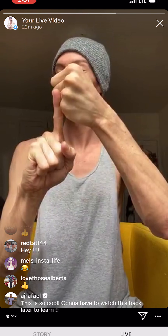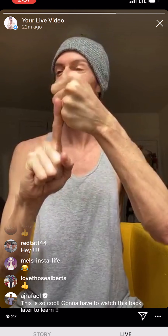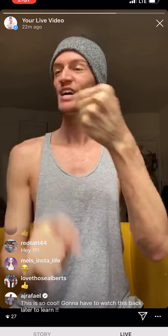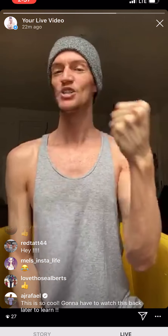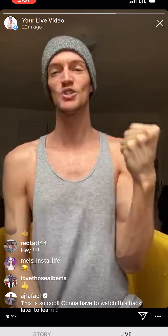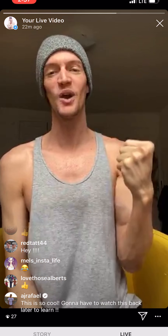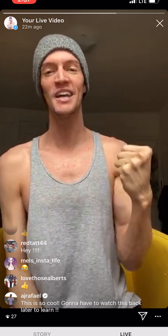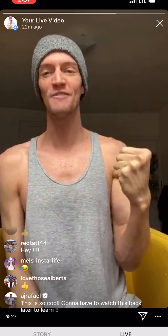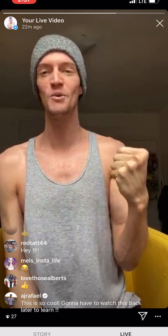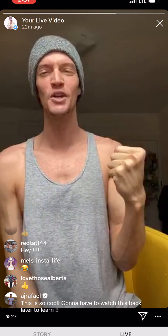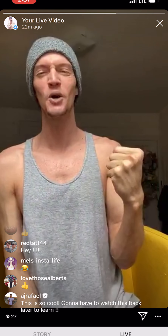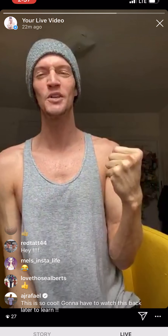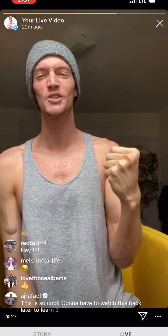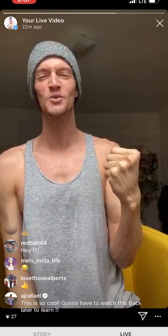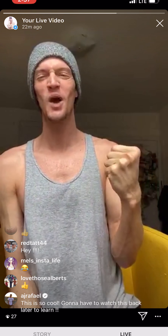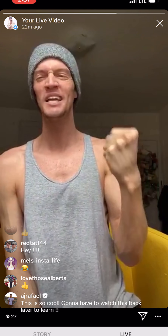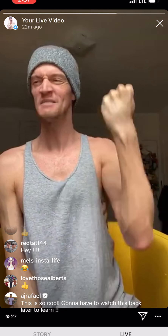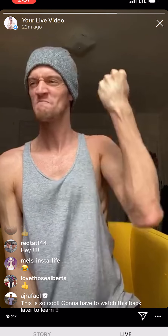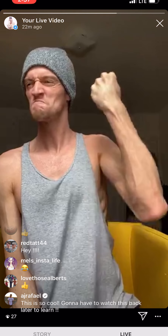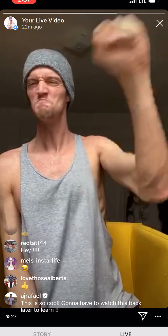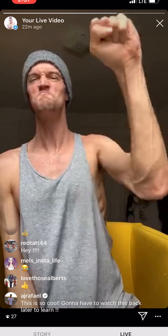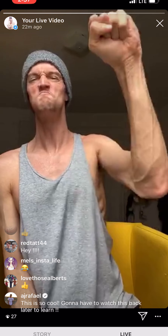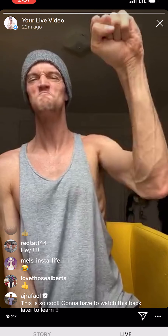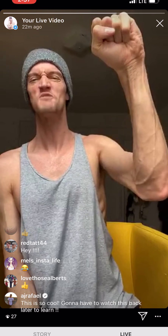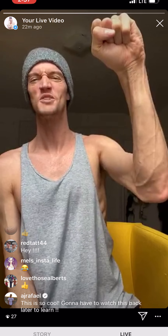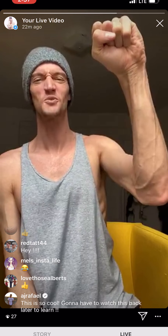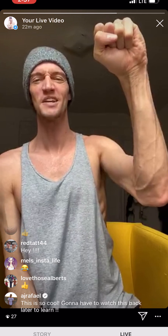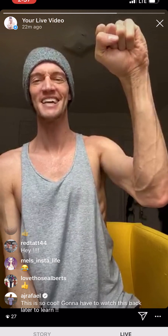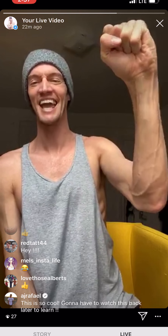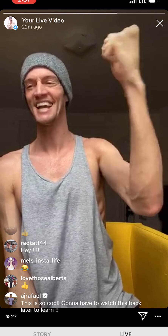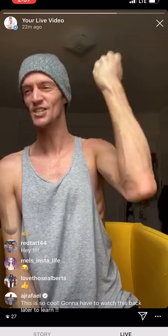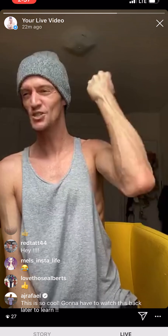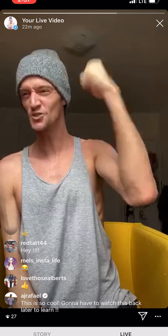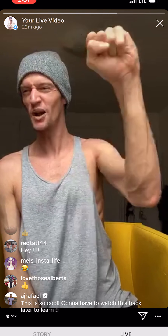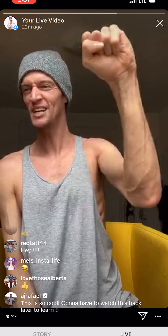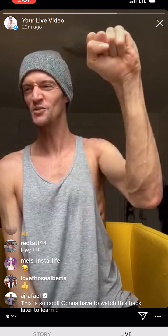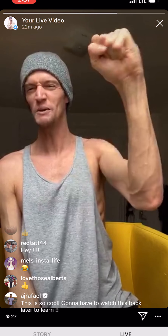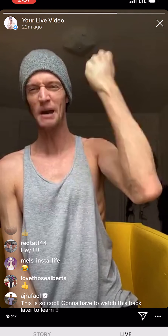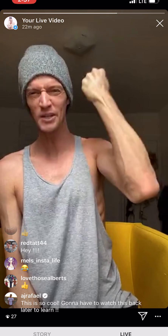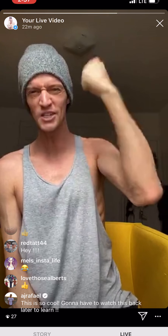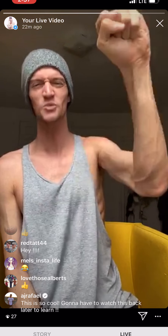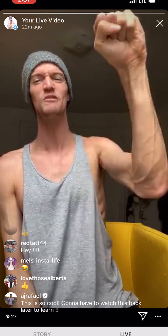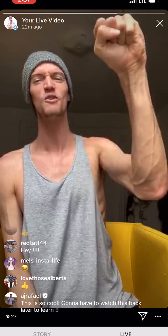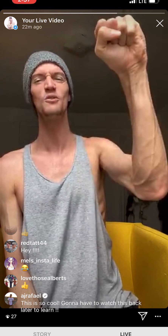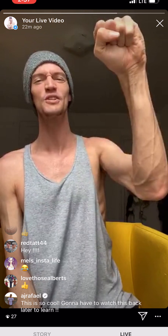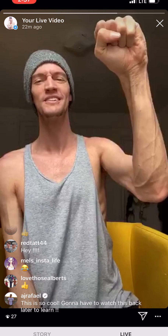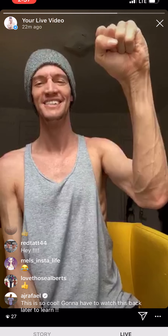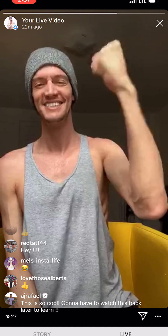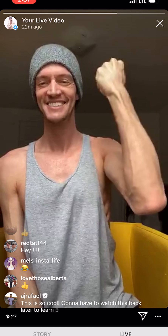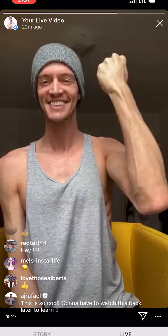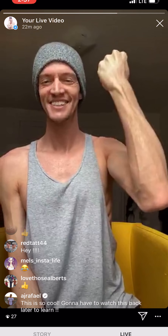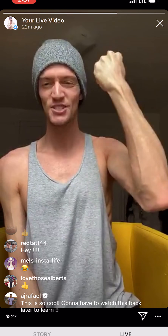Strike. If you want to go on strike, you just raise that hand. Strike. Rebellion. Revolt. Strike.